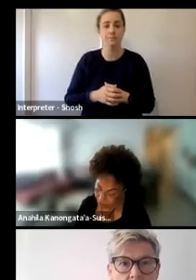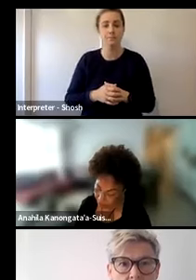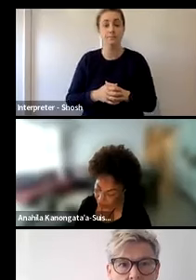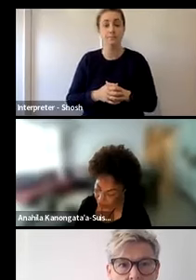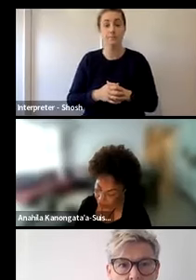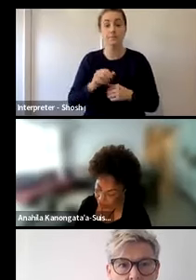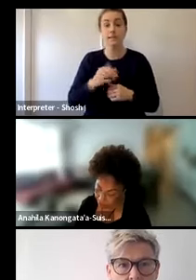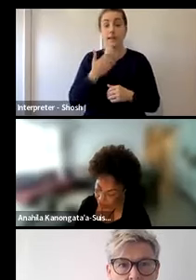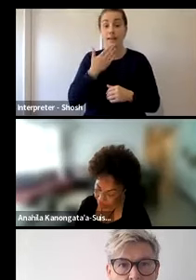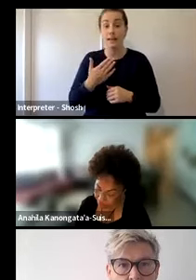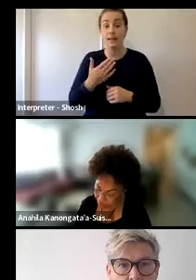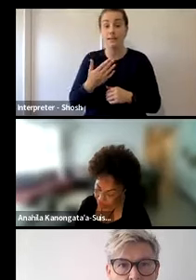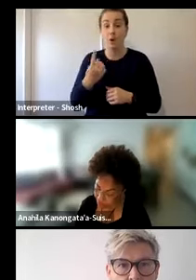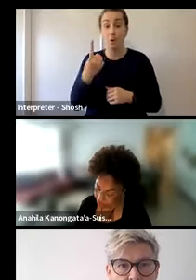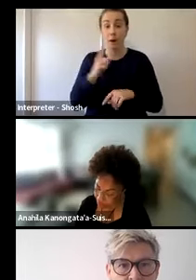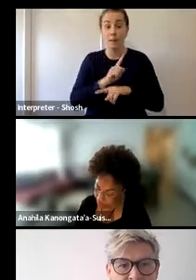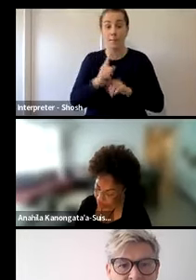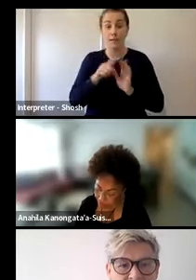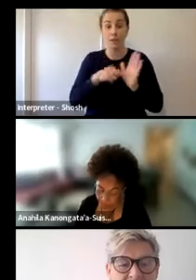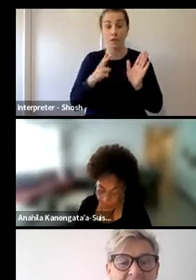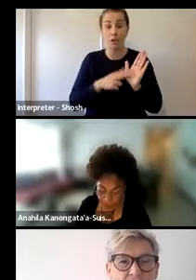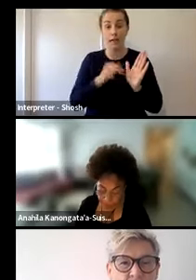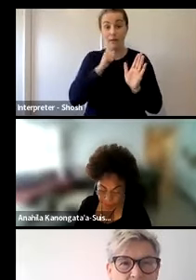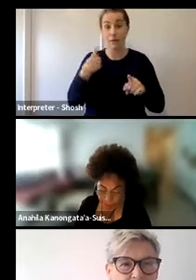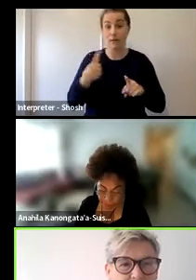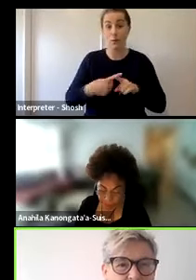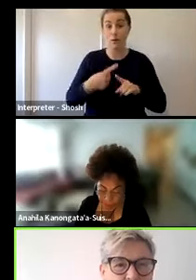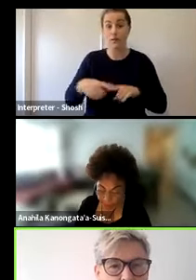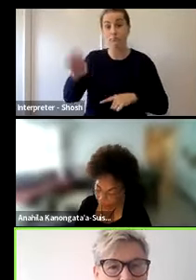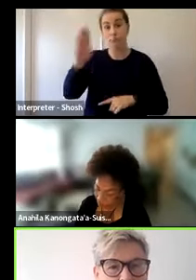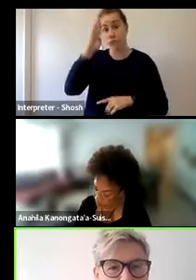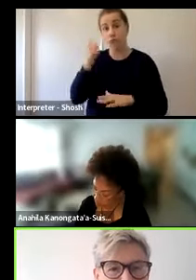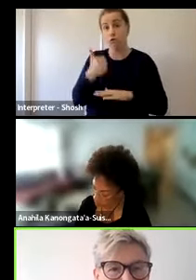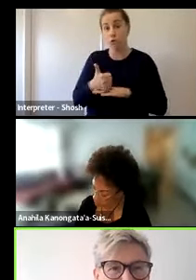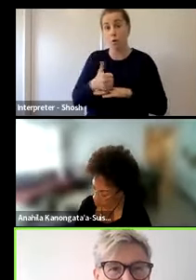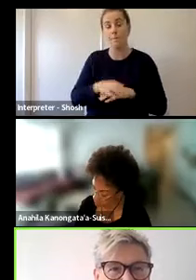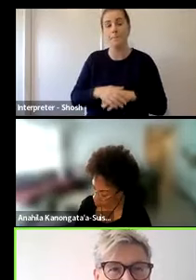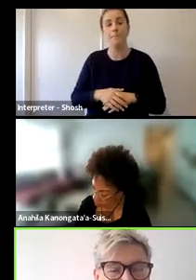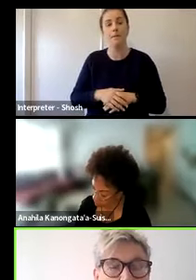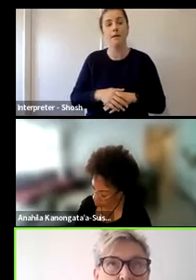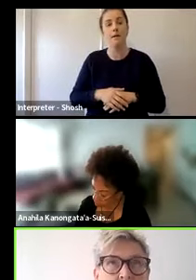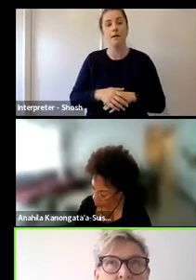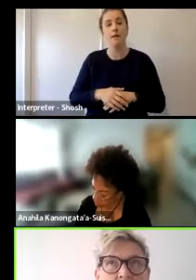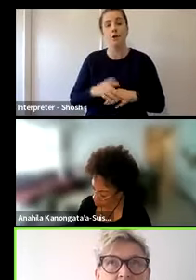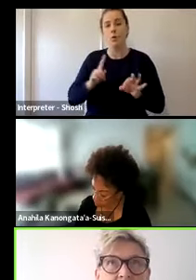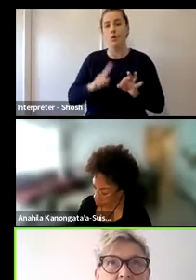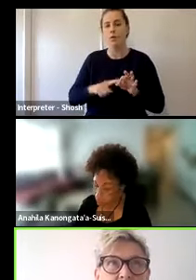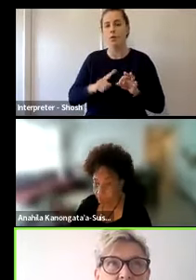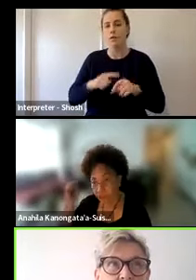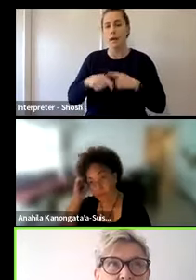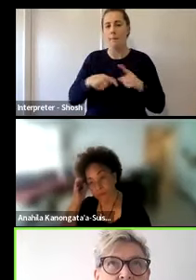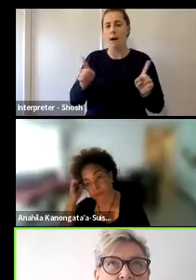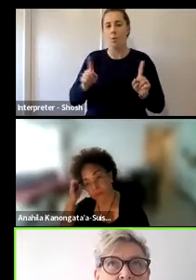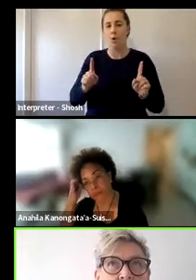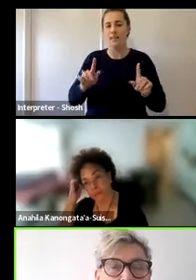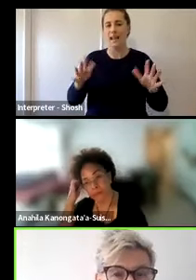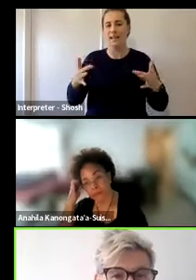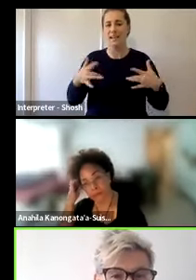Thanks. 1 minute, Jan, if you could. Sure. Just a quick question in terms of any sense